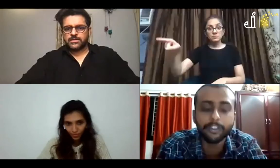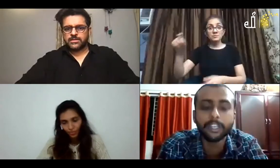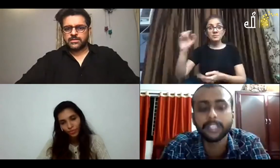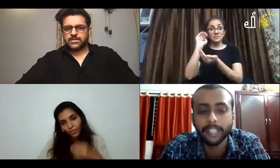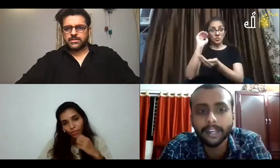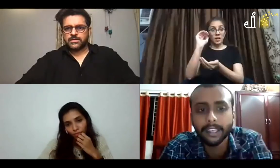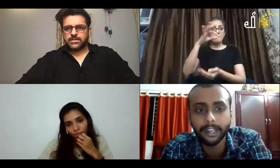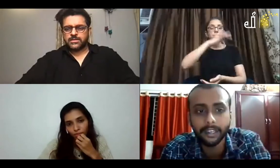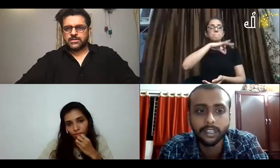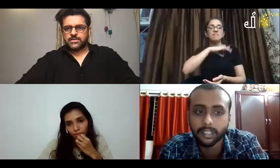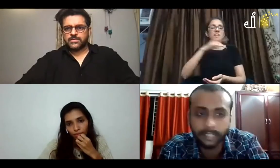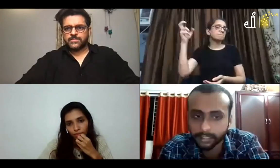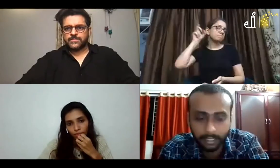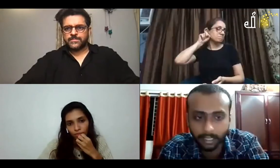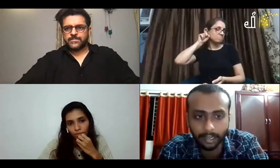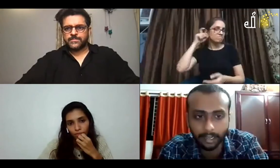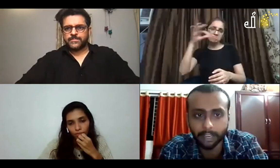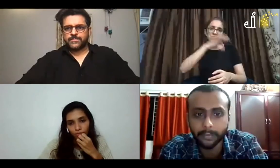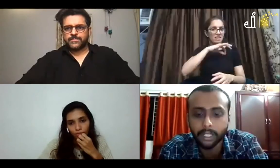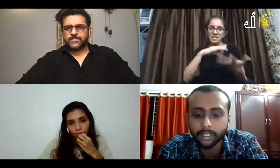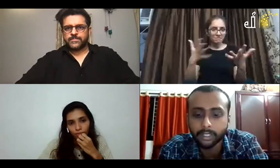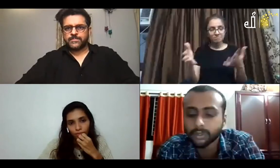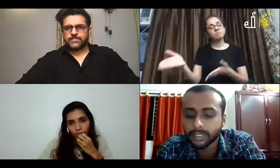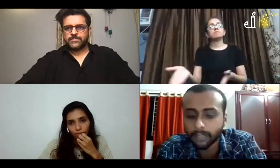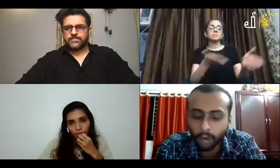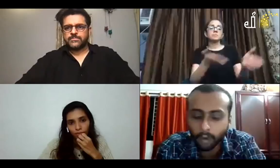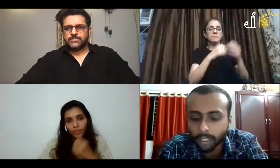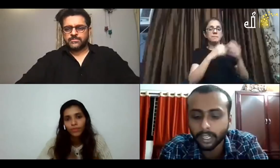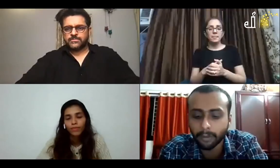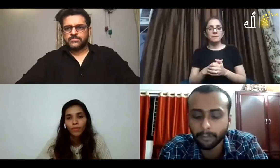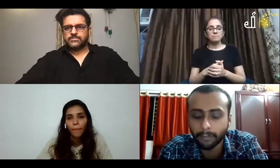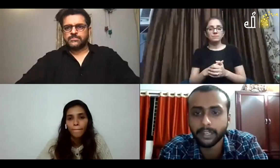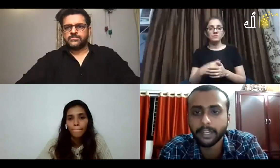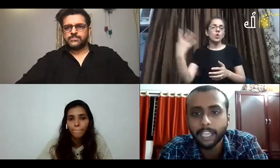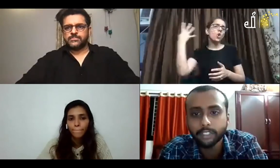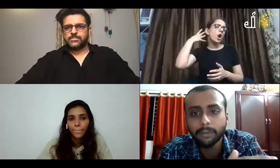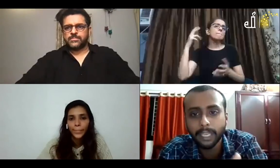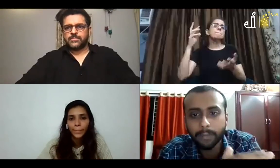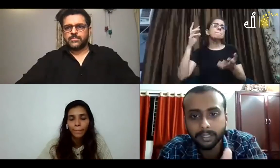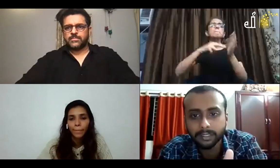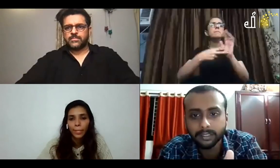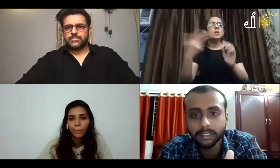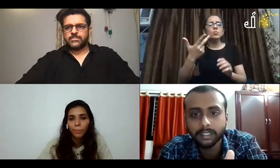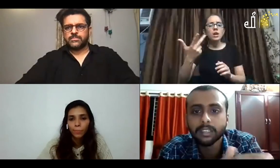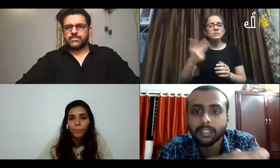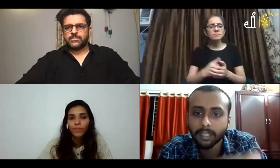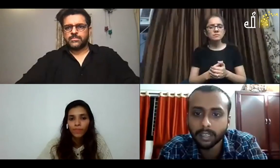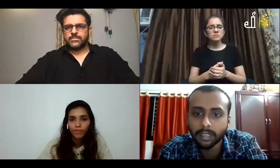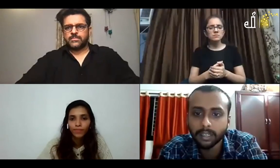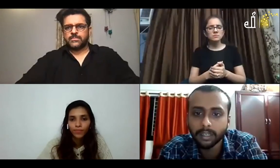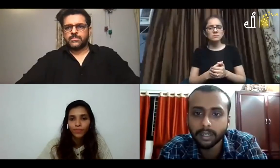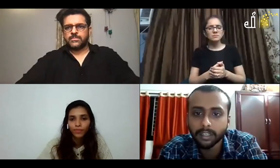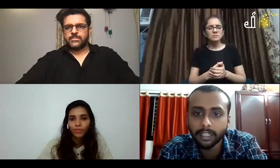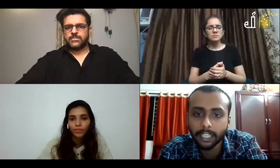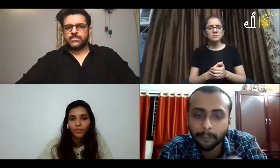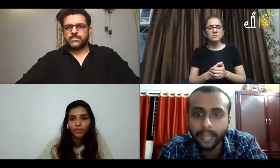being benefited with the hearing aid, that is another criteria. So see, what is a cochlear implant? It actually bypasses